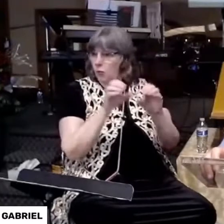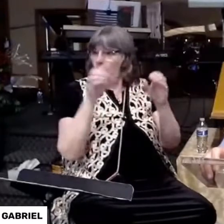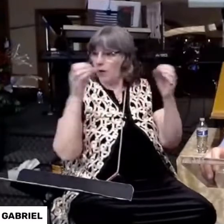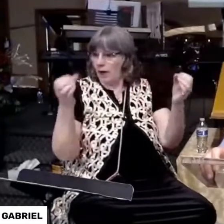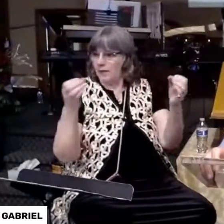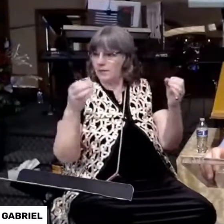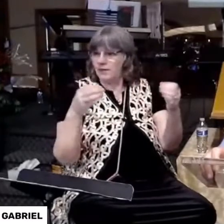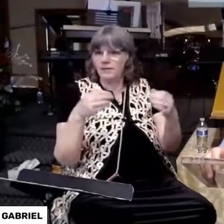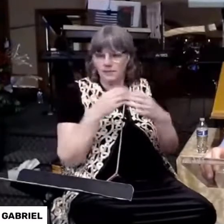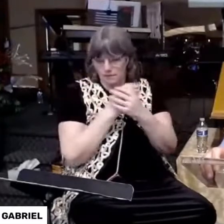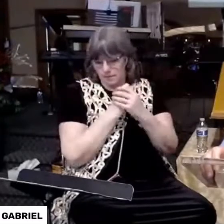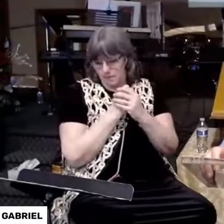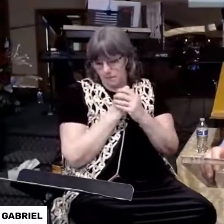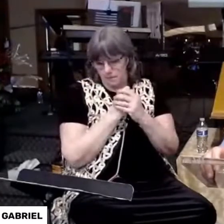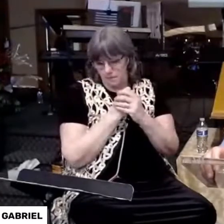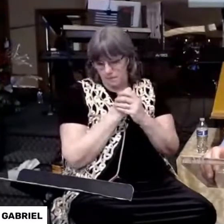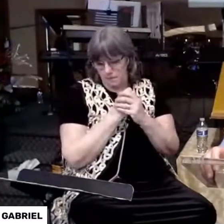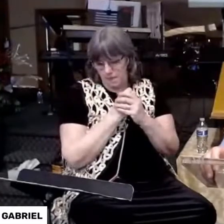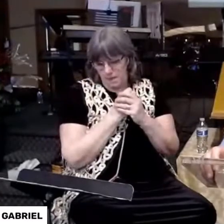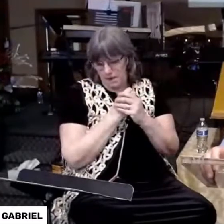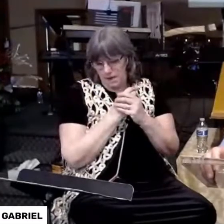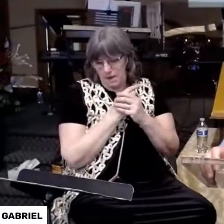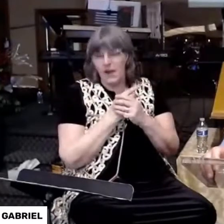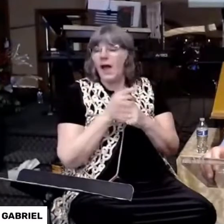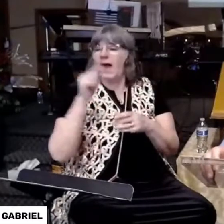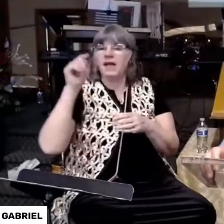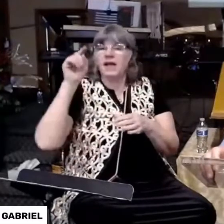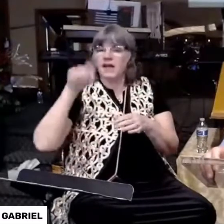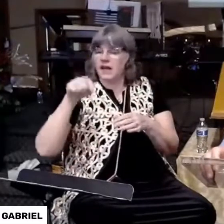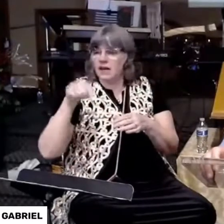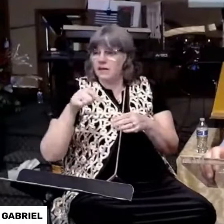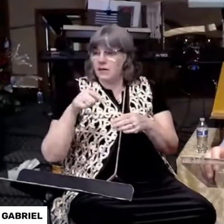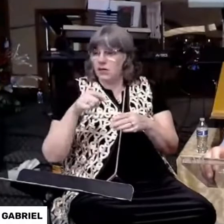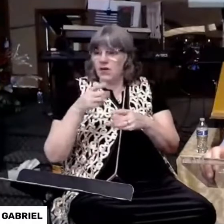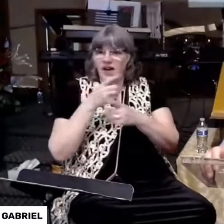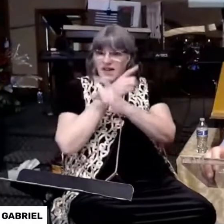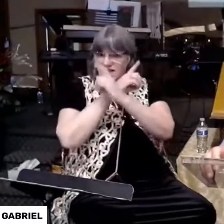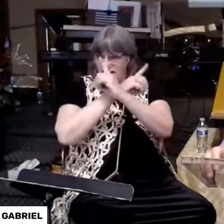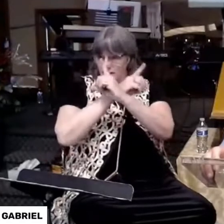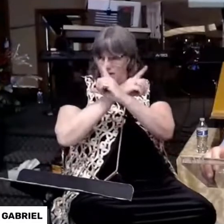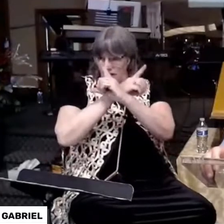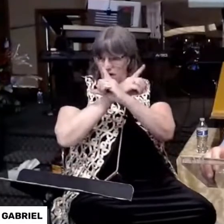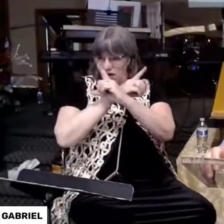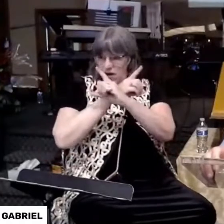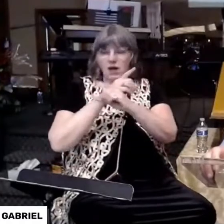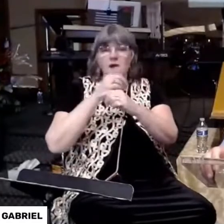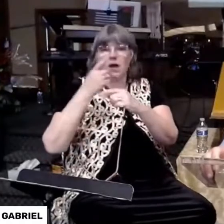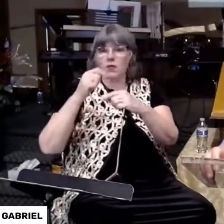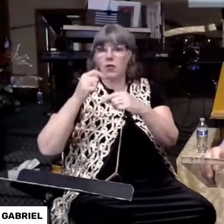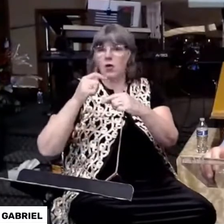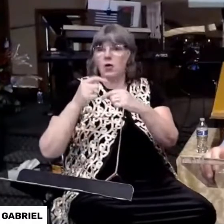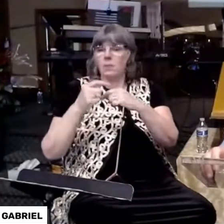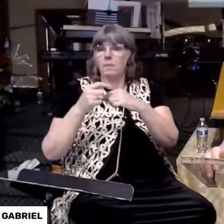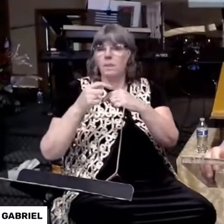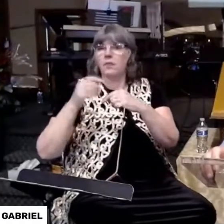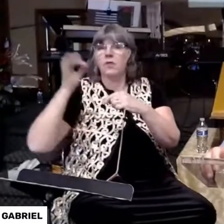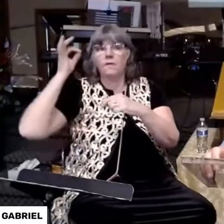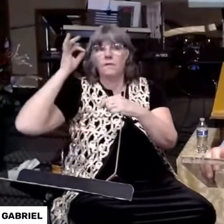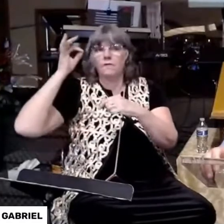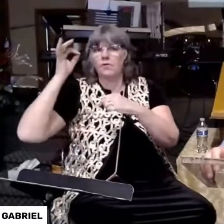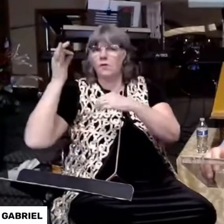advocate that defended the foreigner in the land, as well as the poor, the